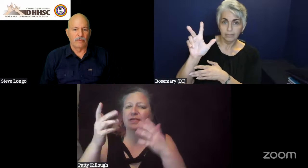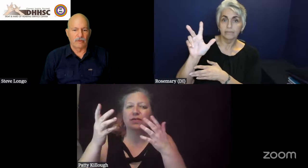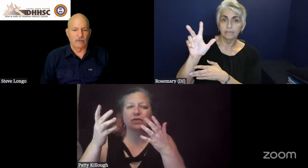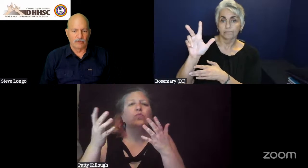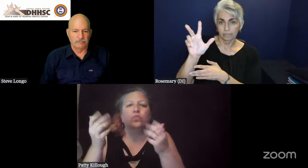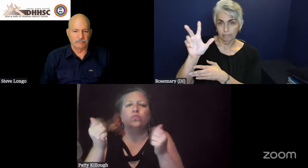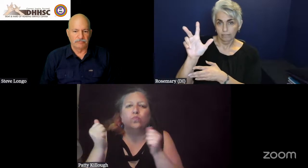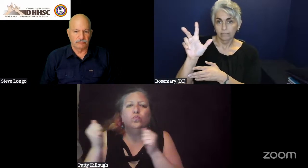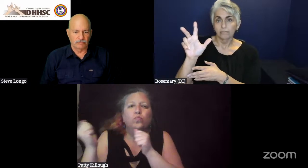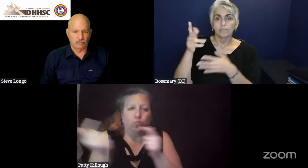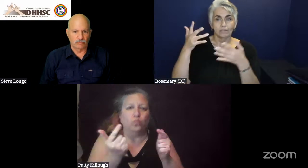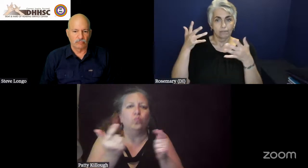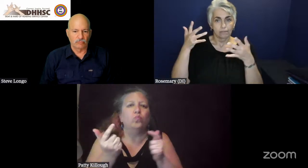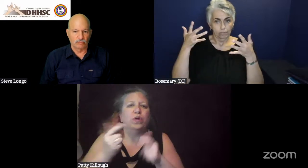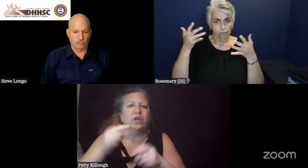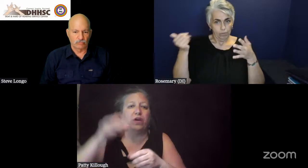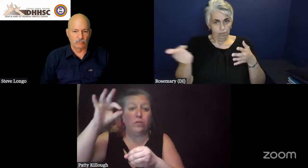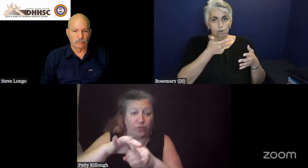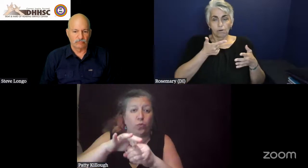2023 minutes,